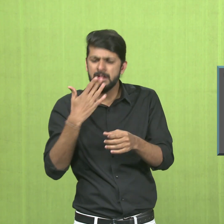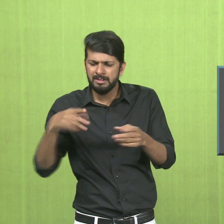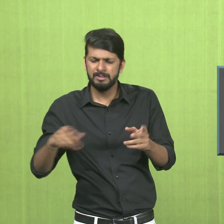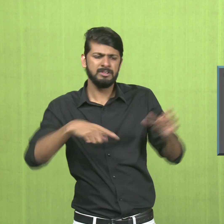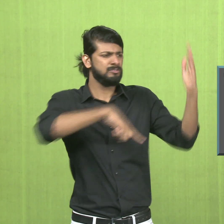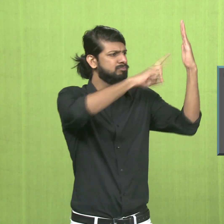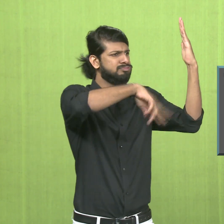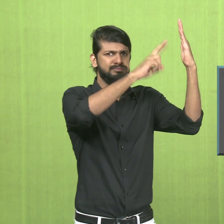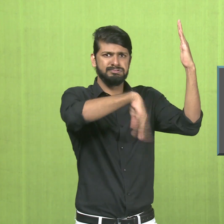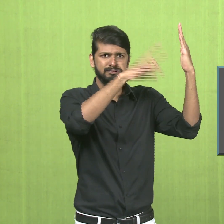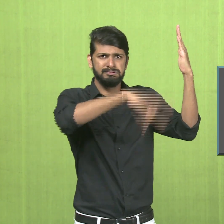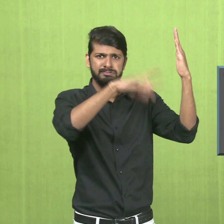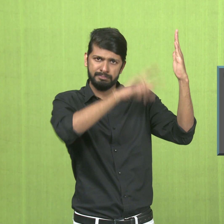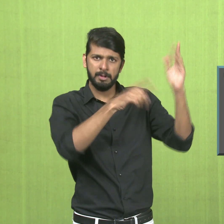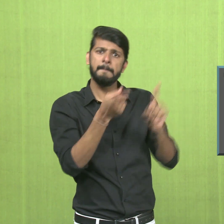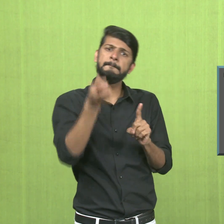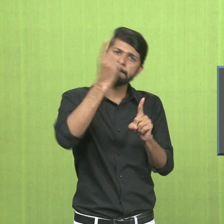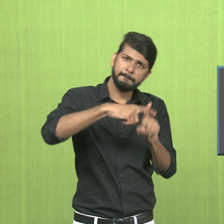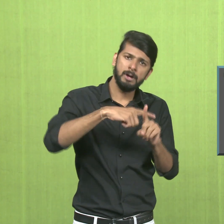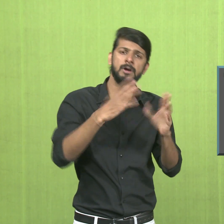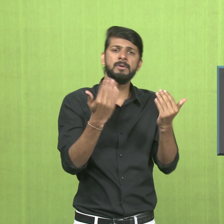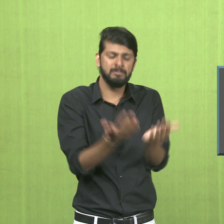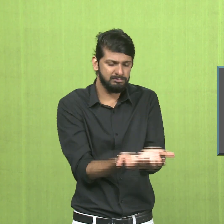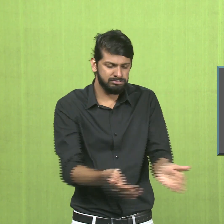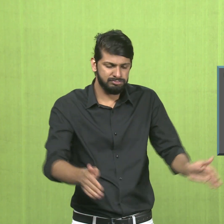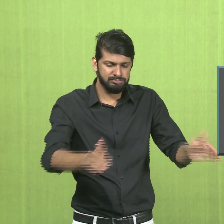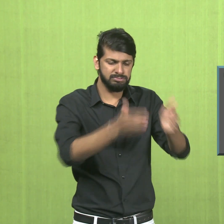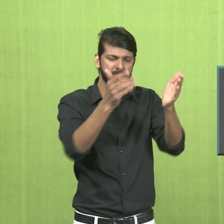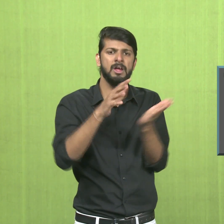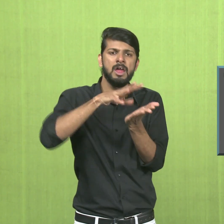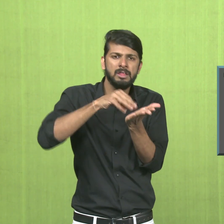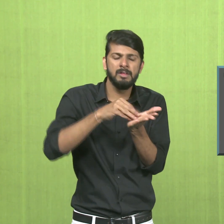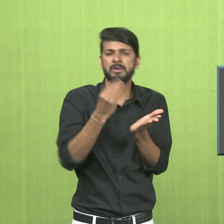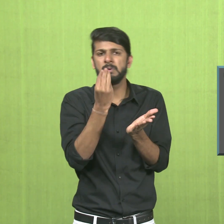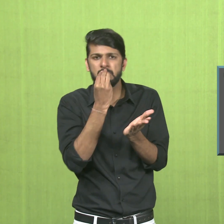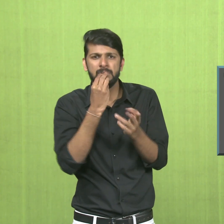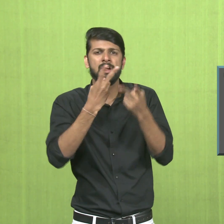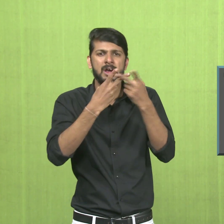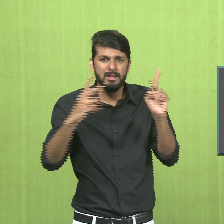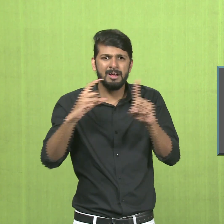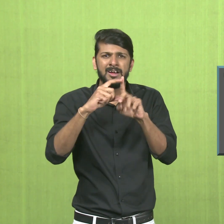as well as the storage containers where paddy and other things are